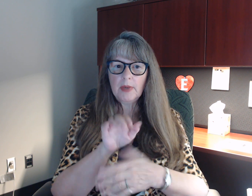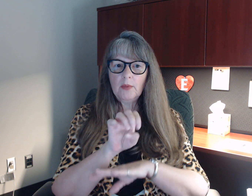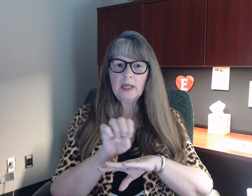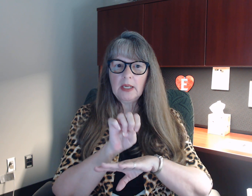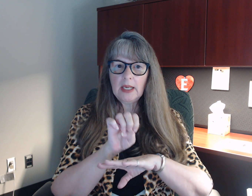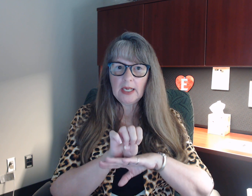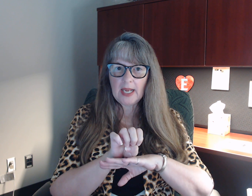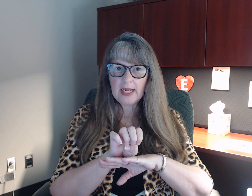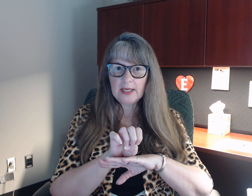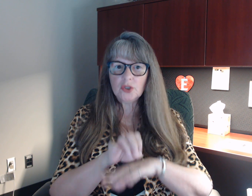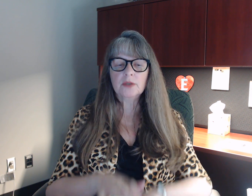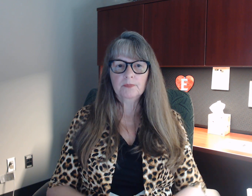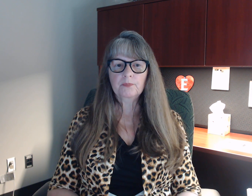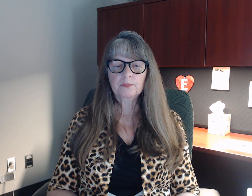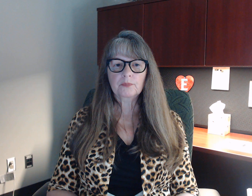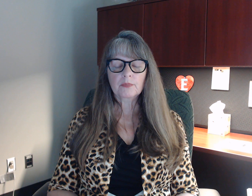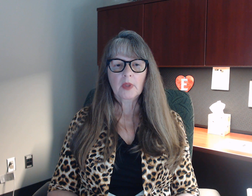Married, engaged.